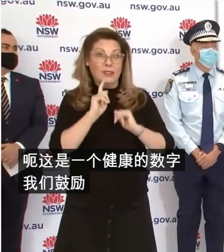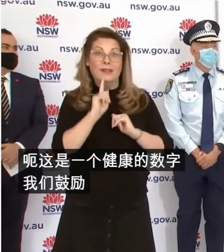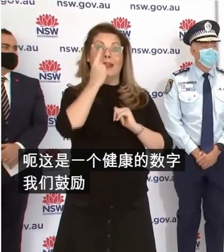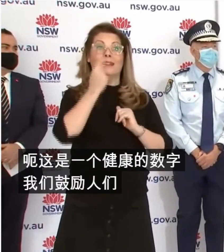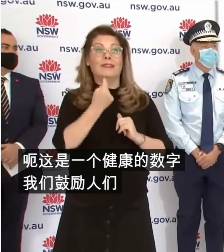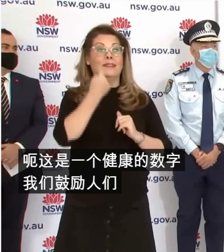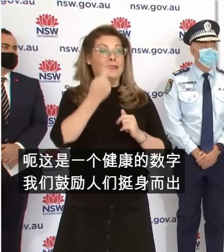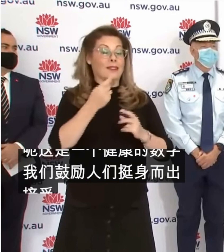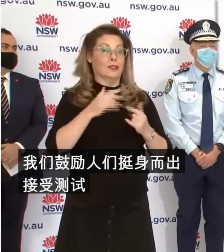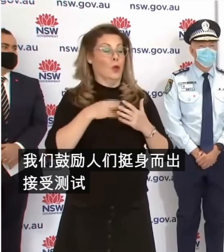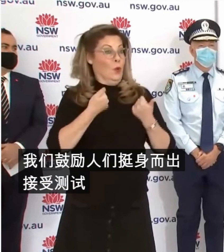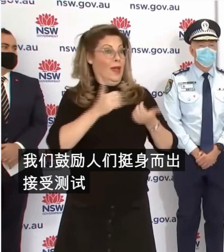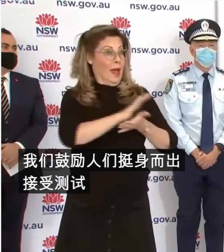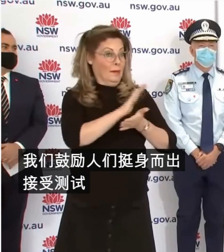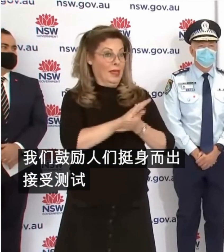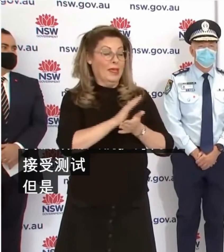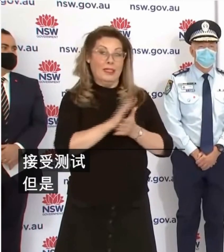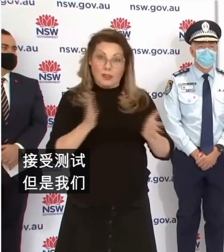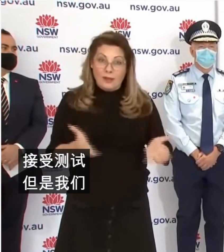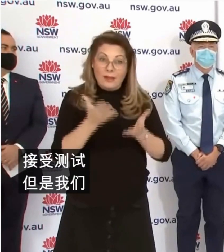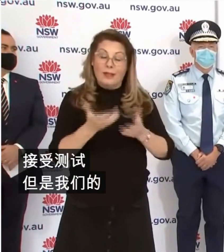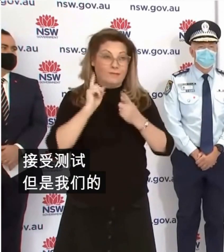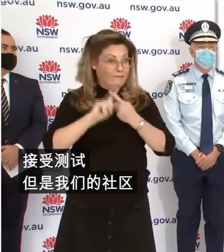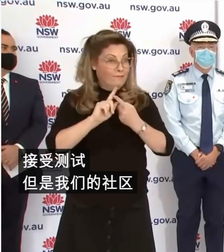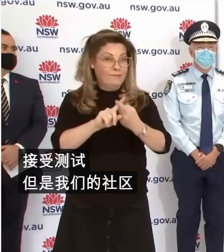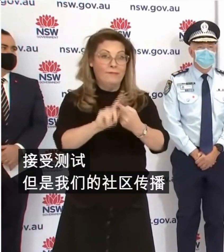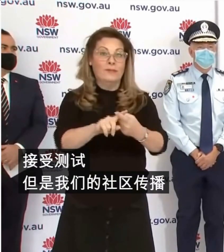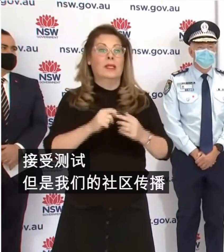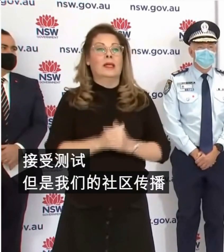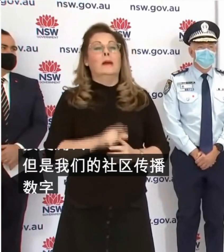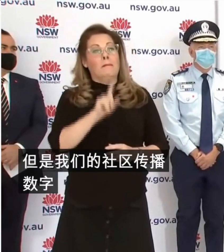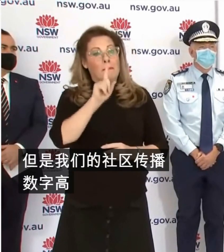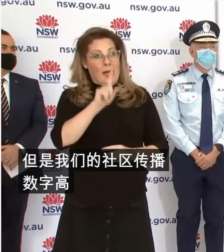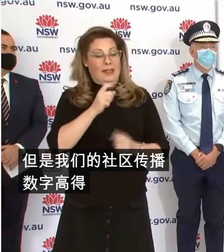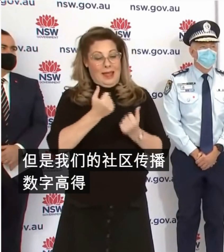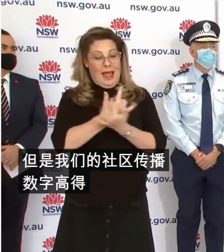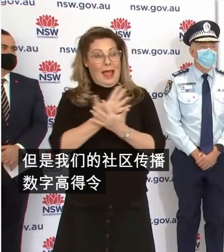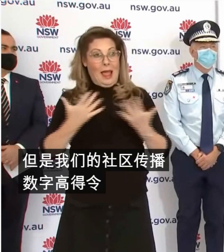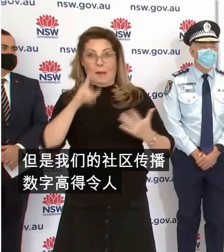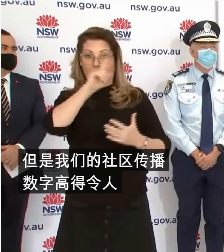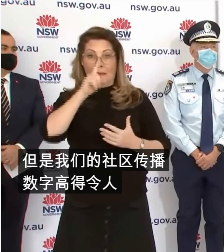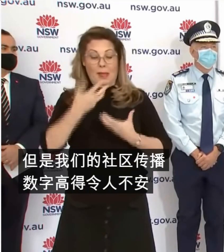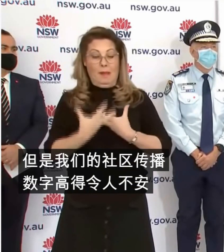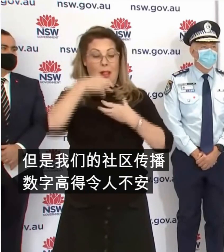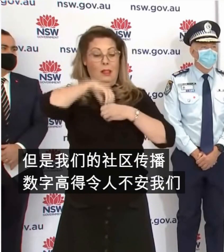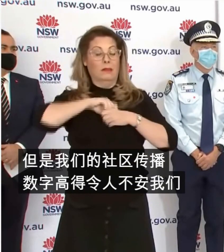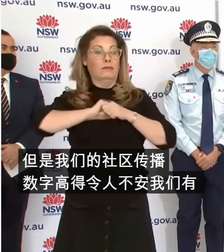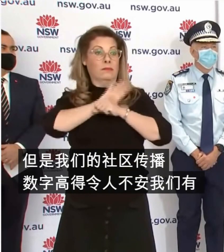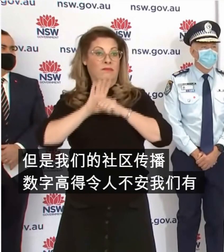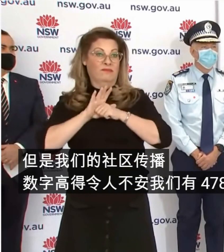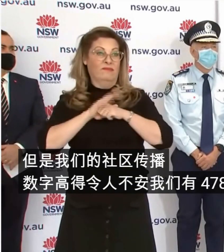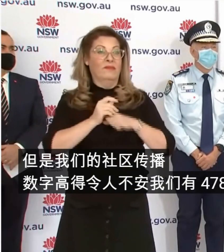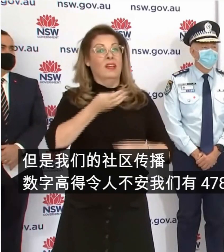We encourage people to come forward and get tested. However, our community transmission numbers are disturbingly high. We